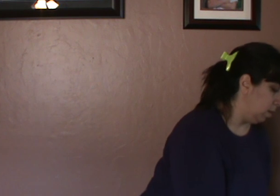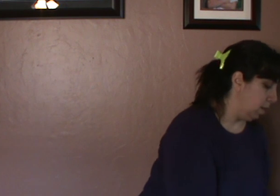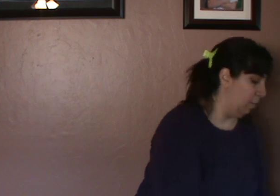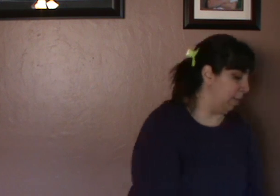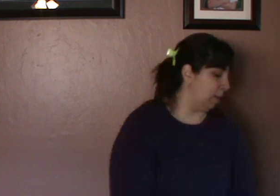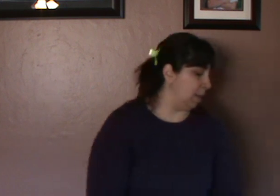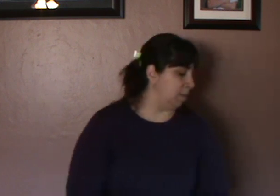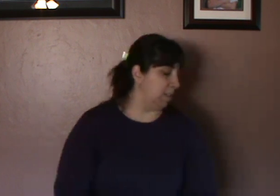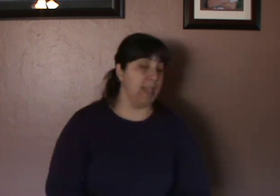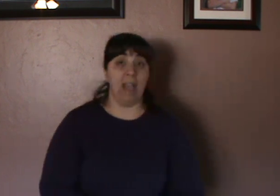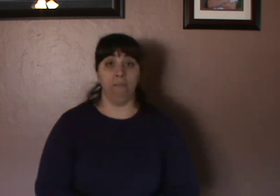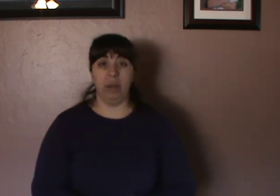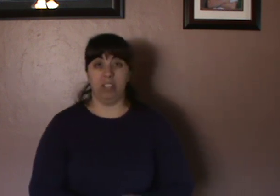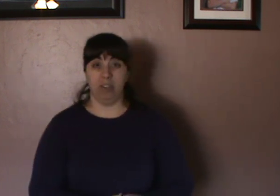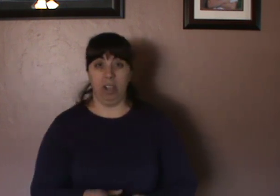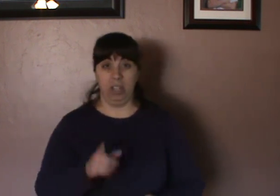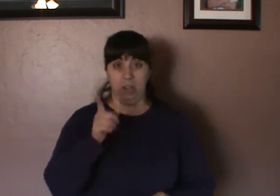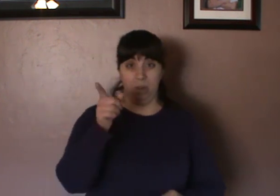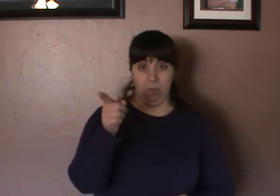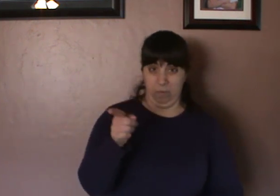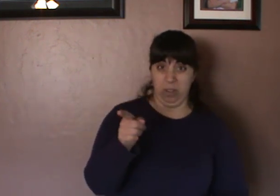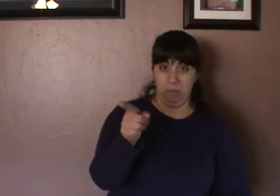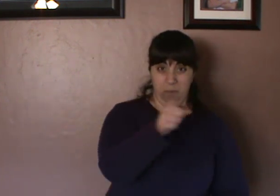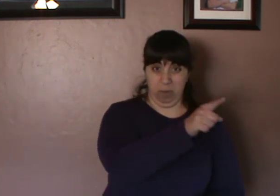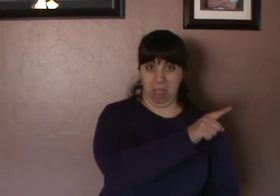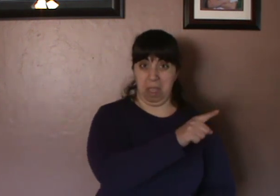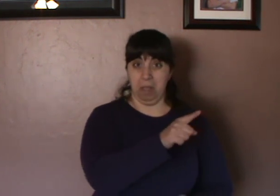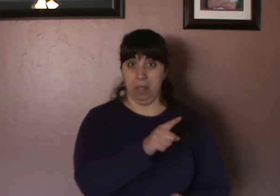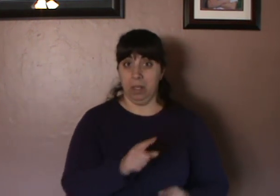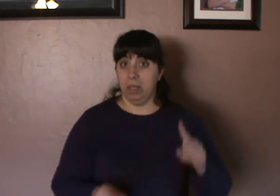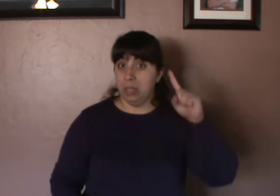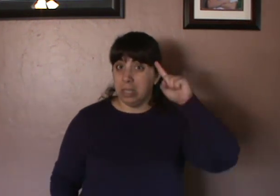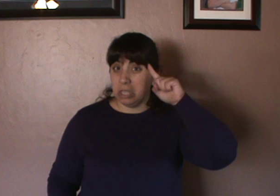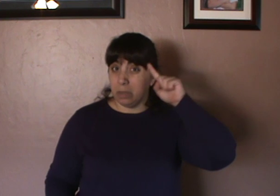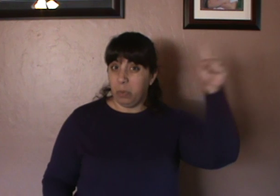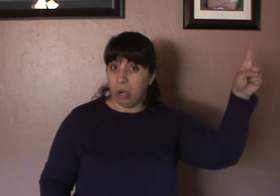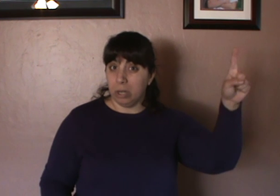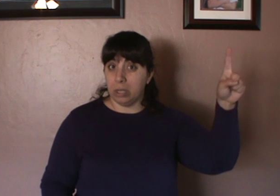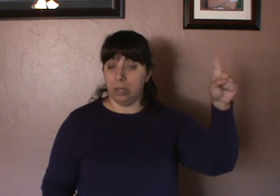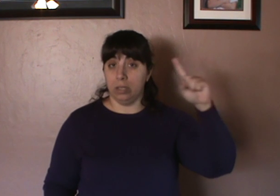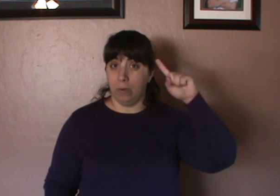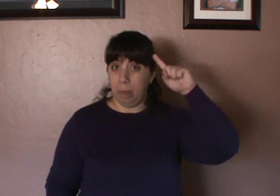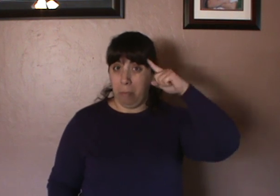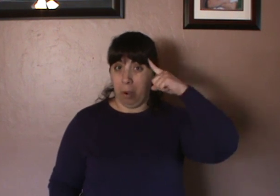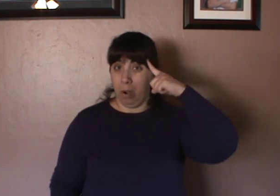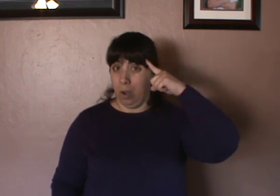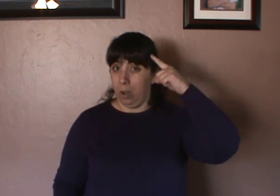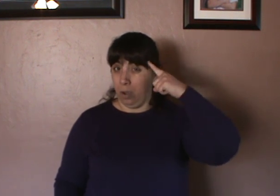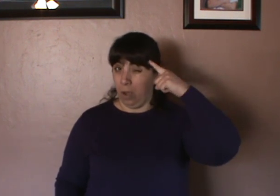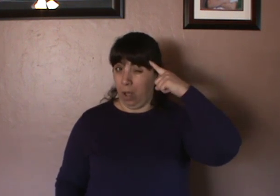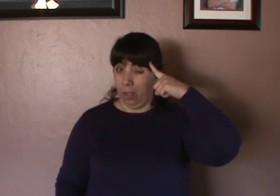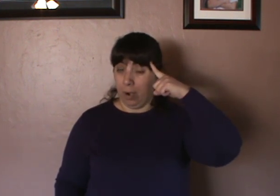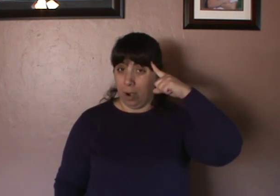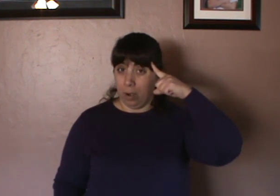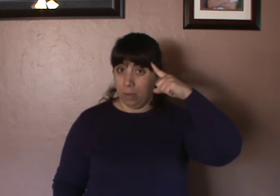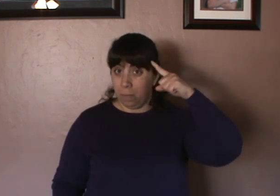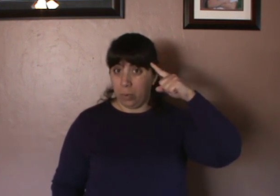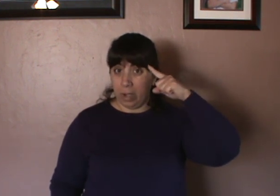I remind them, did they have brains or knowledge? So were they smart? So remember, all of our brain has